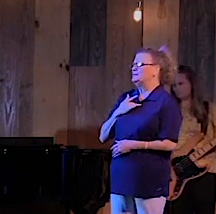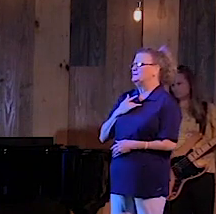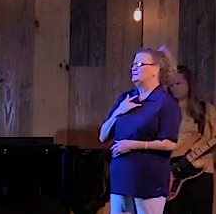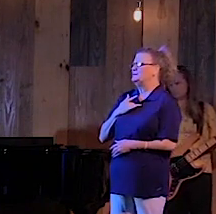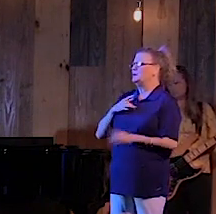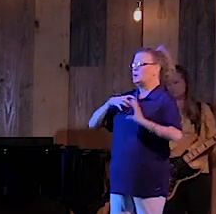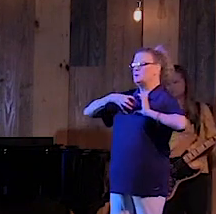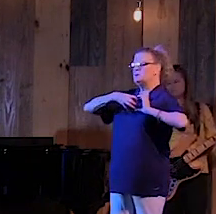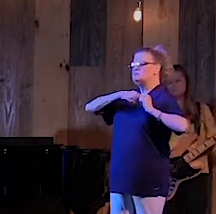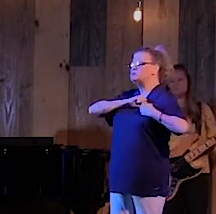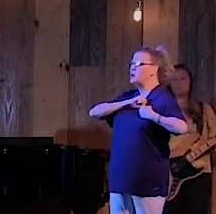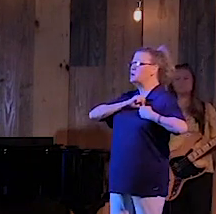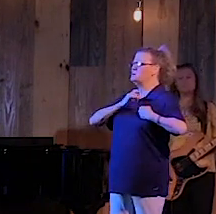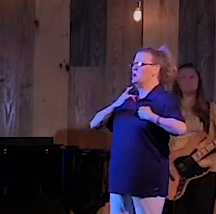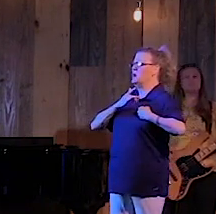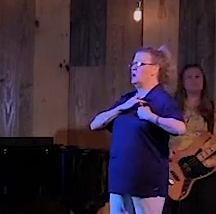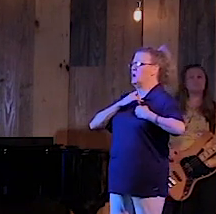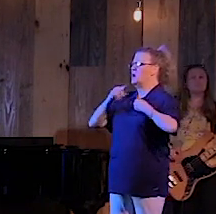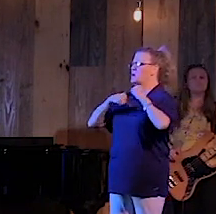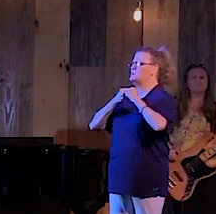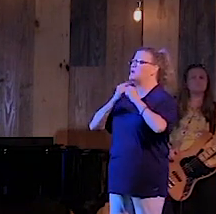and broken my heart over my sin.